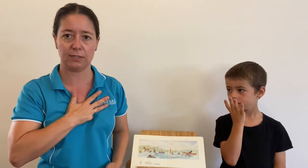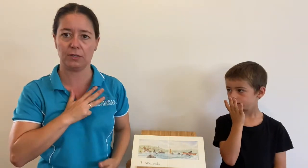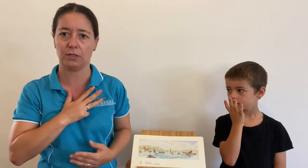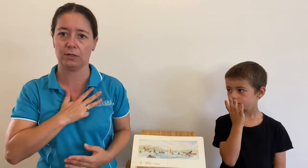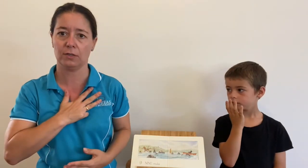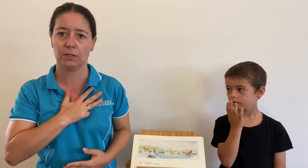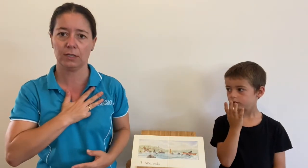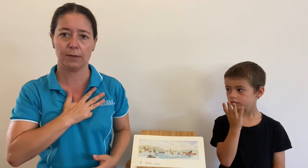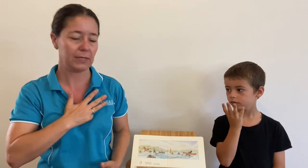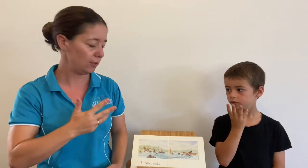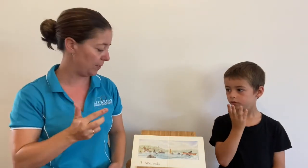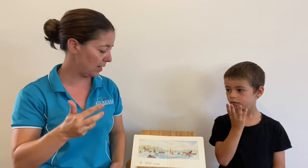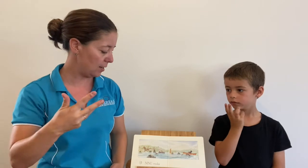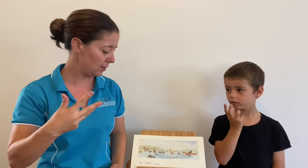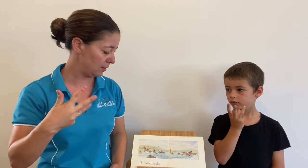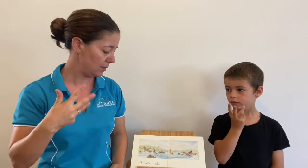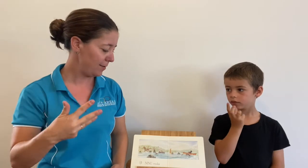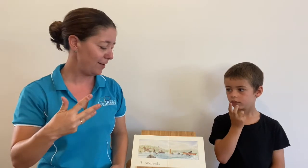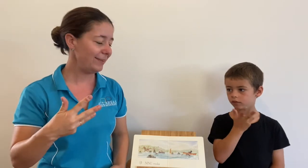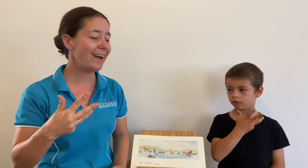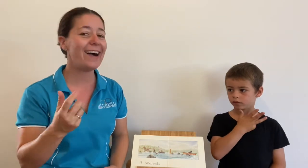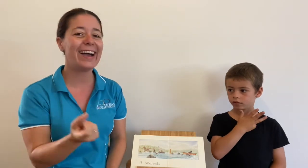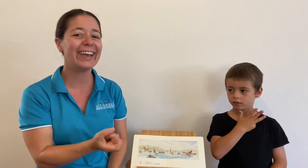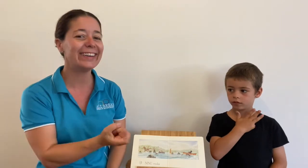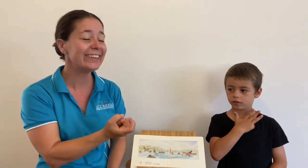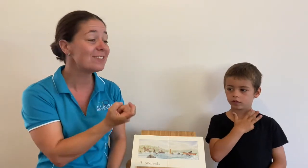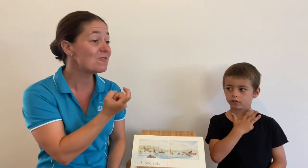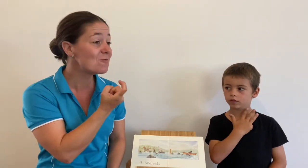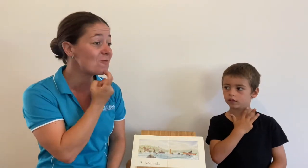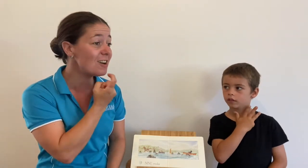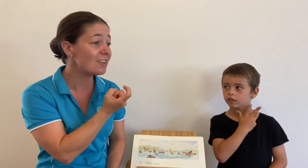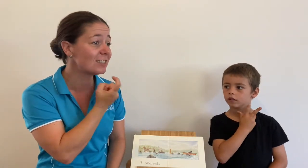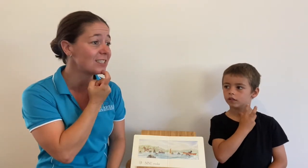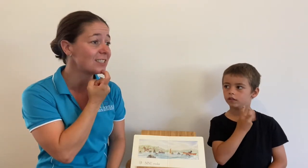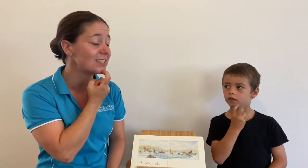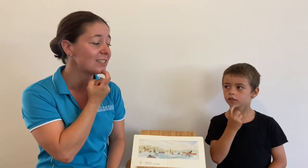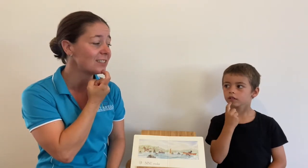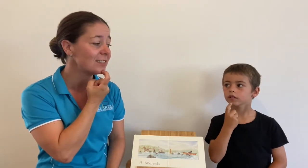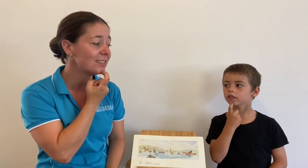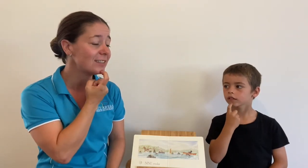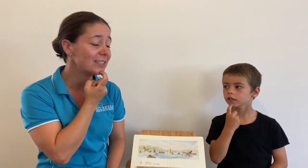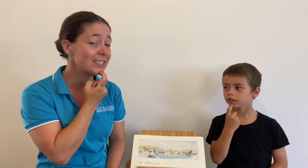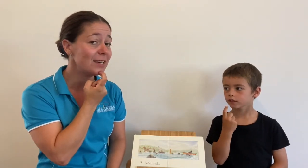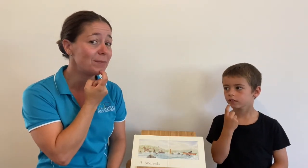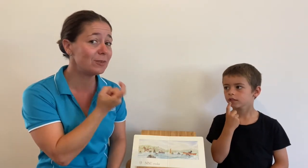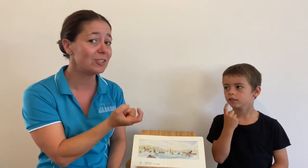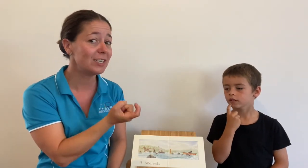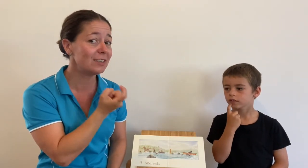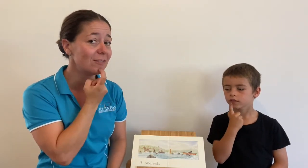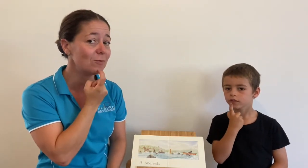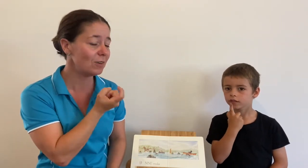you? Can be a little bit hard. 9, rocks. Tap your chin,